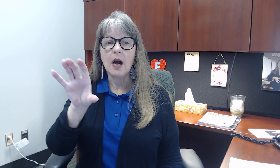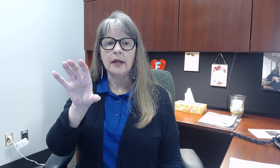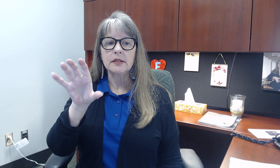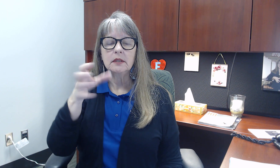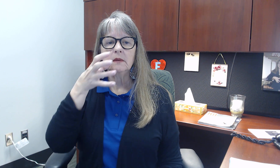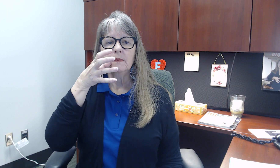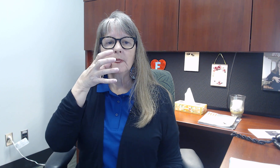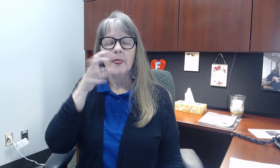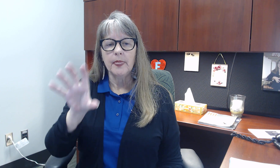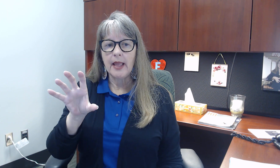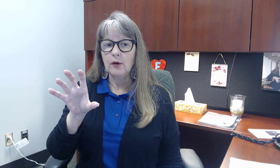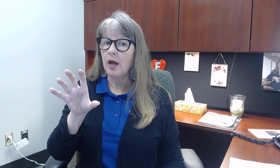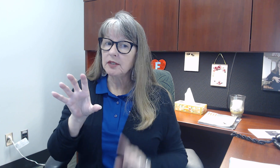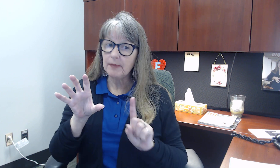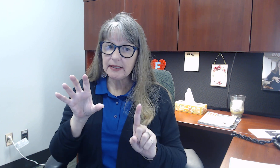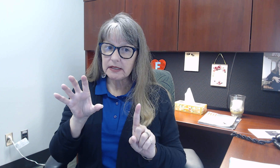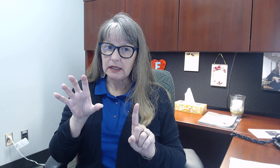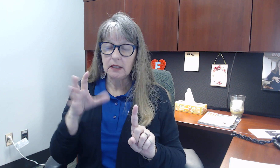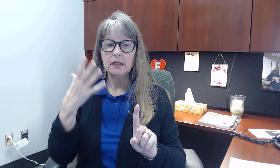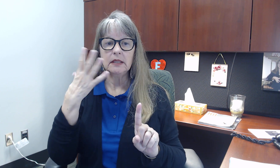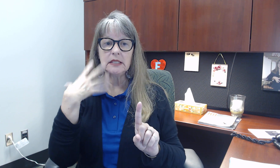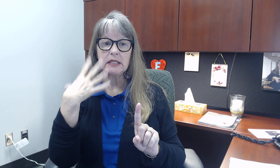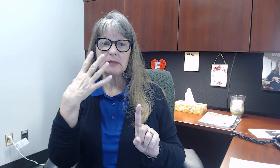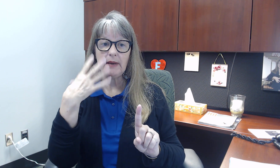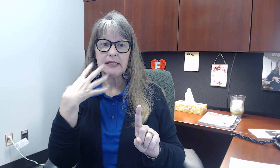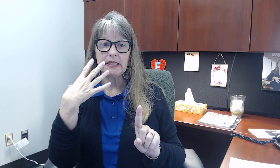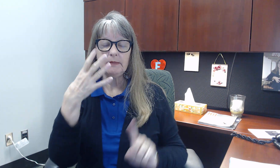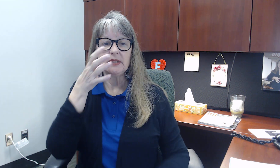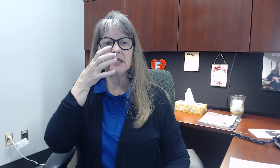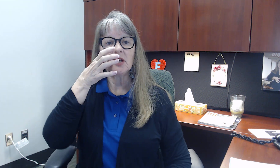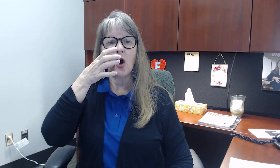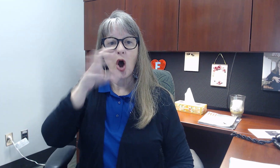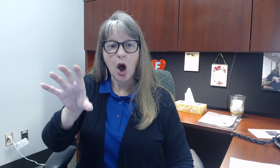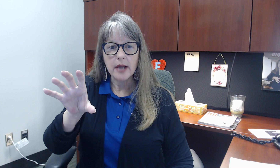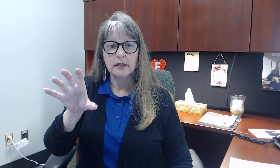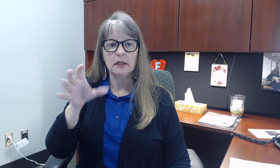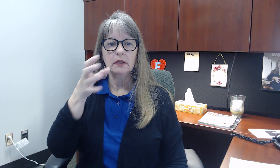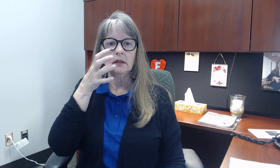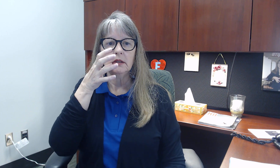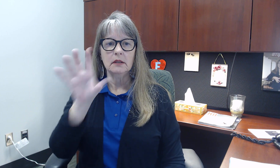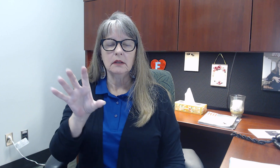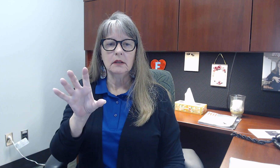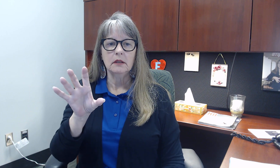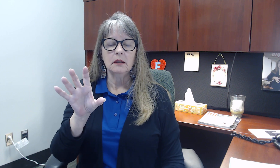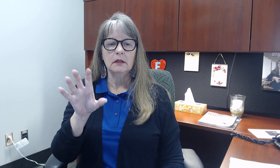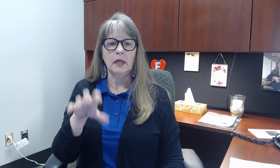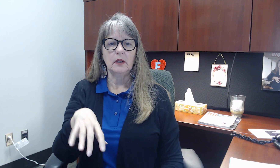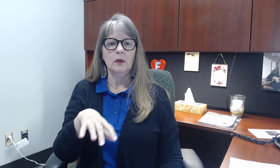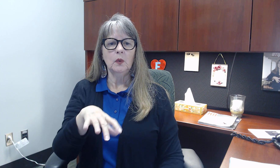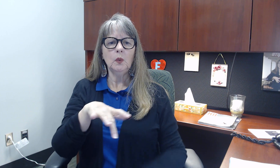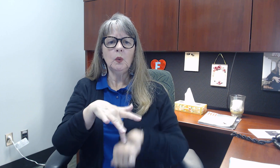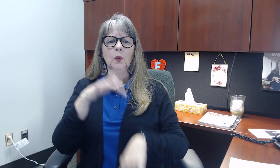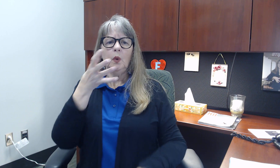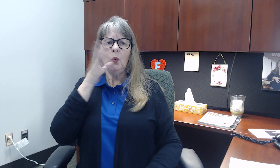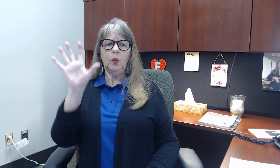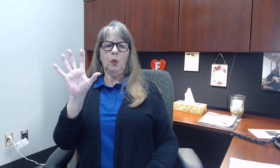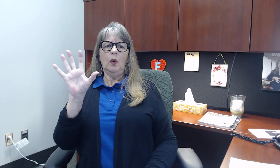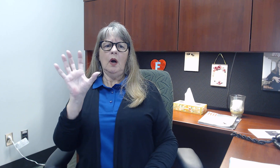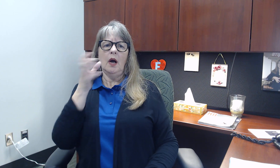Hot. Now, not spicy. This is spicy, but this is hot. Like, ooh, hot.